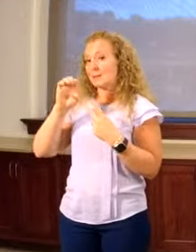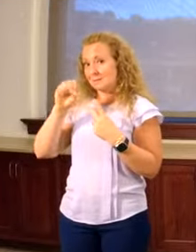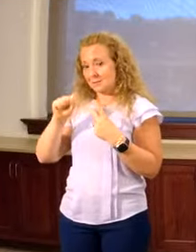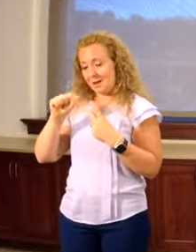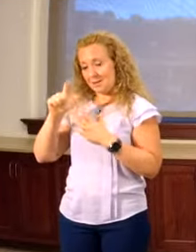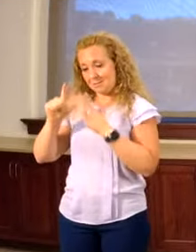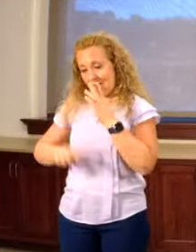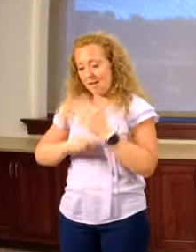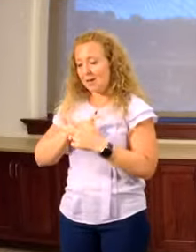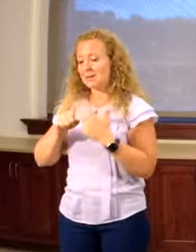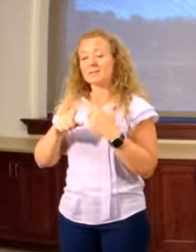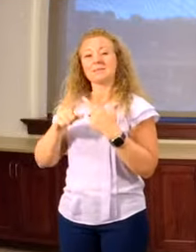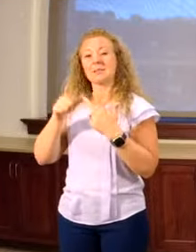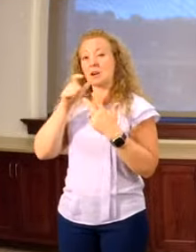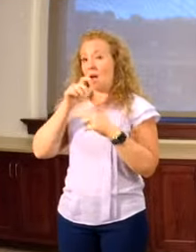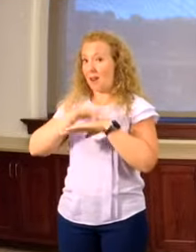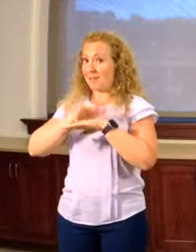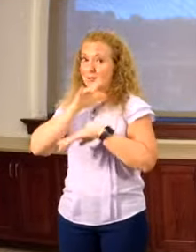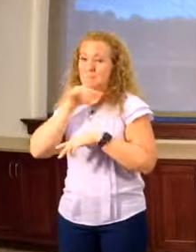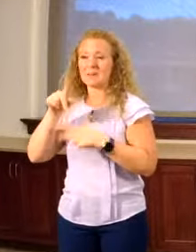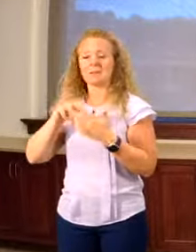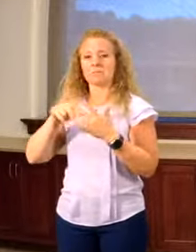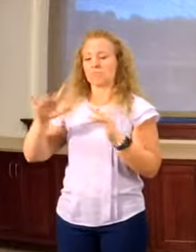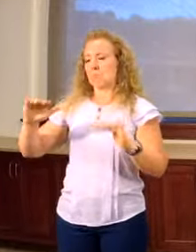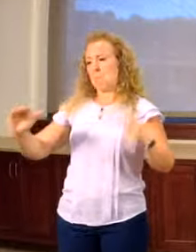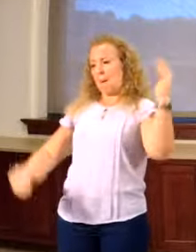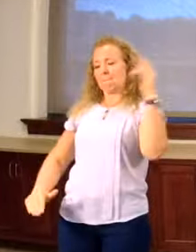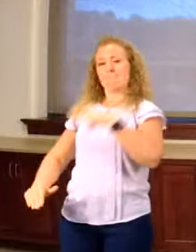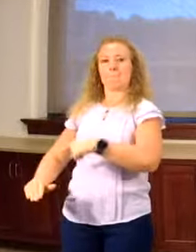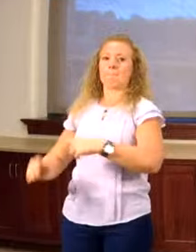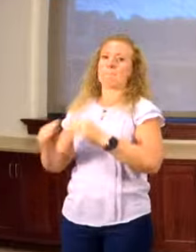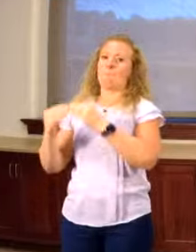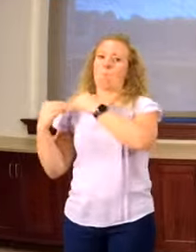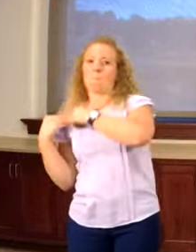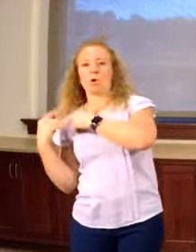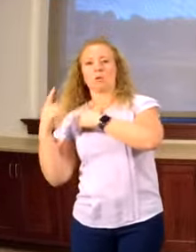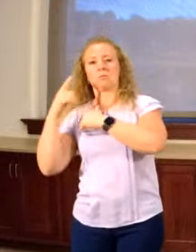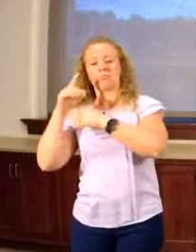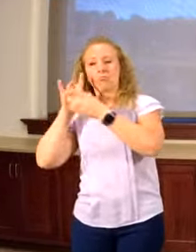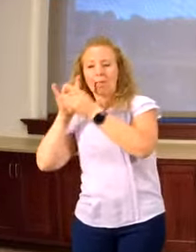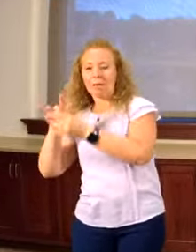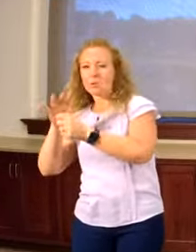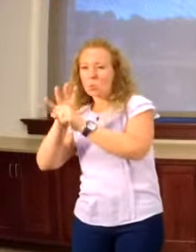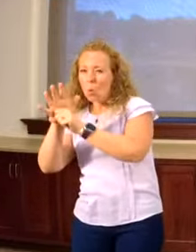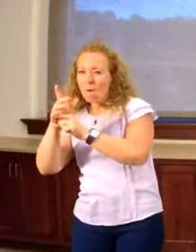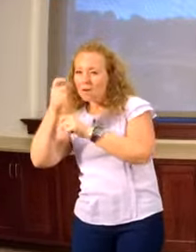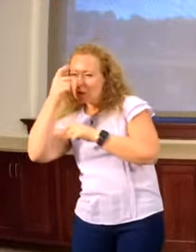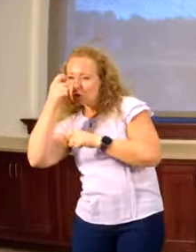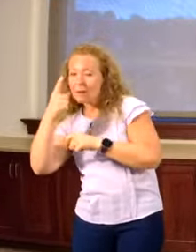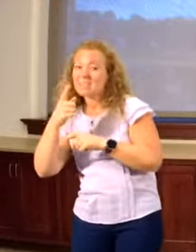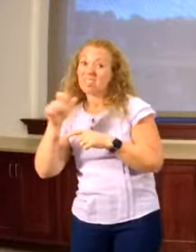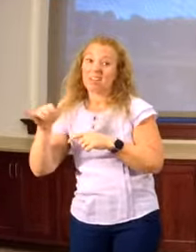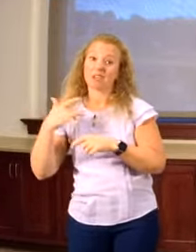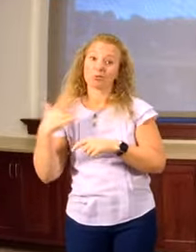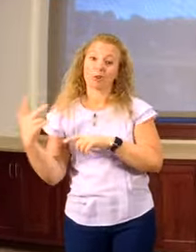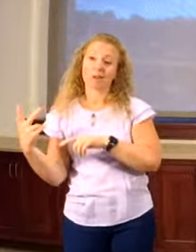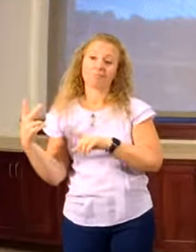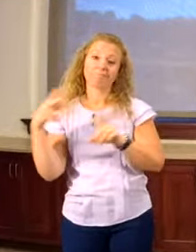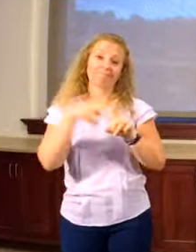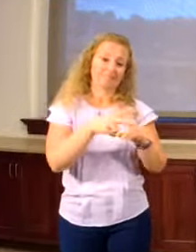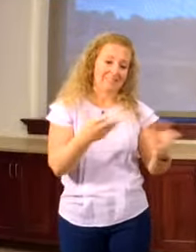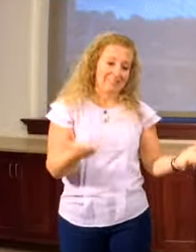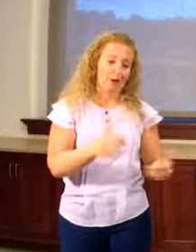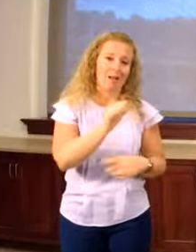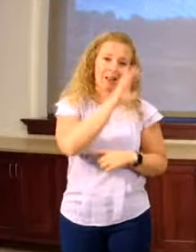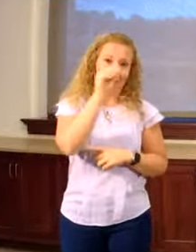populations shoulder disproportionate COVID-19 burdens, a trend that is repeated in Allegheny County's Black,